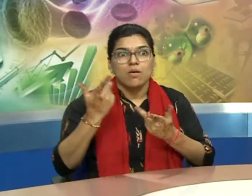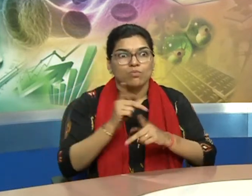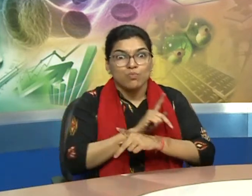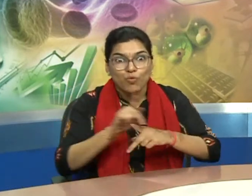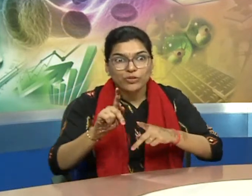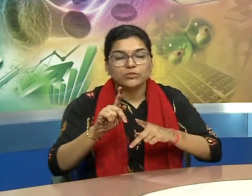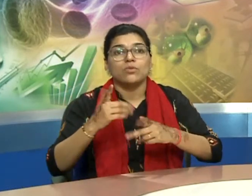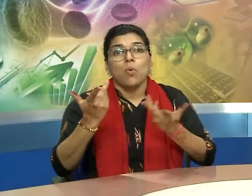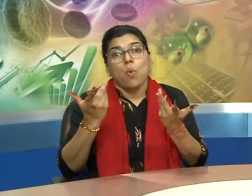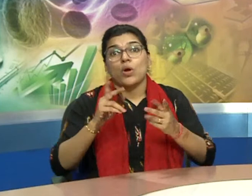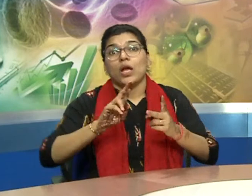law,